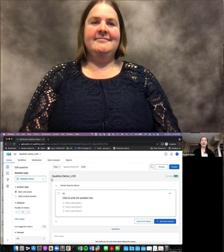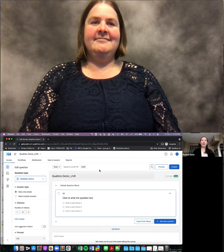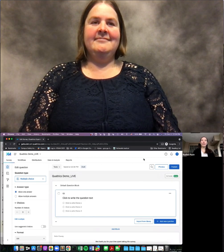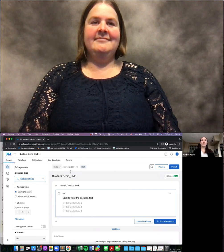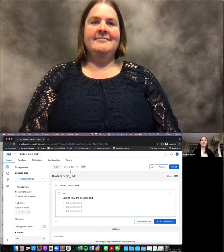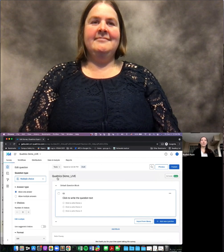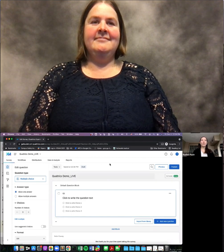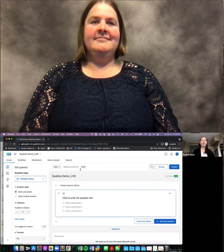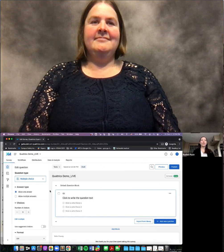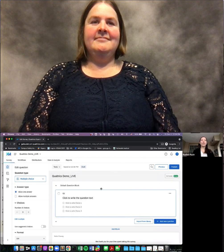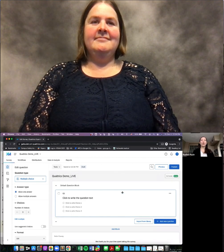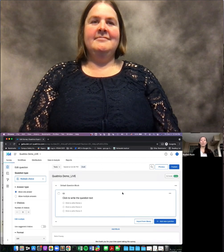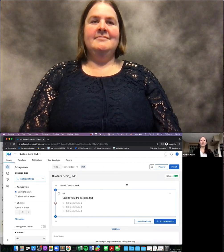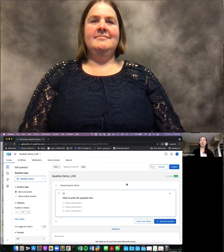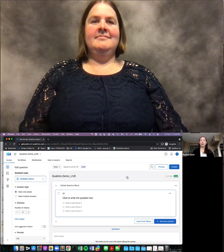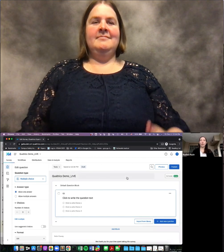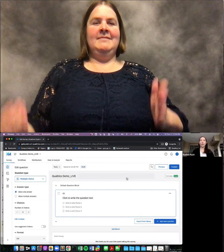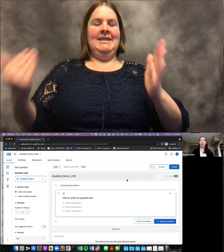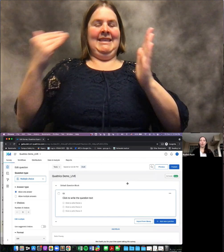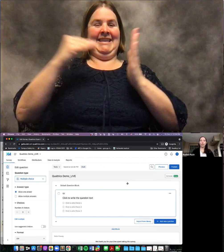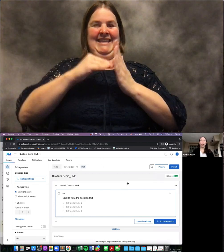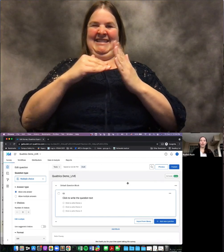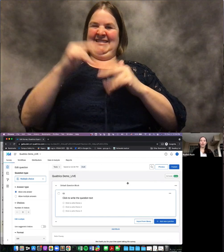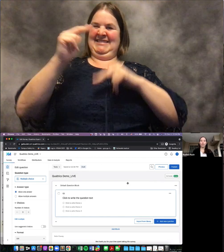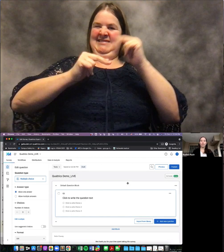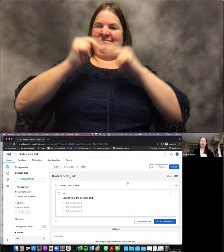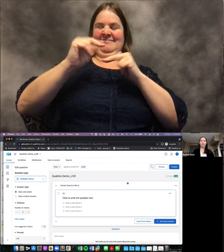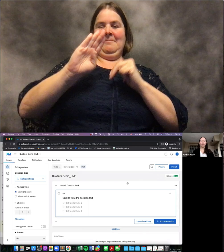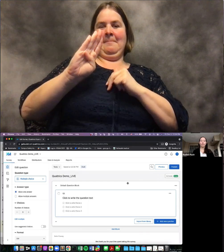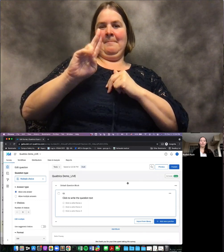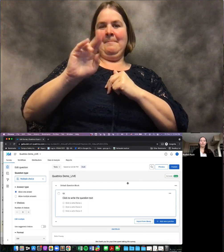So again, this is what the initial builder view looks like.